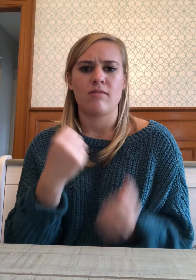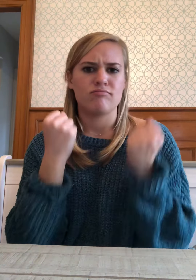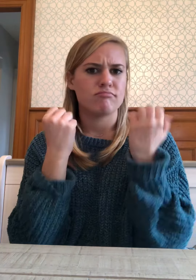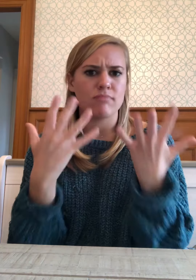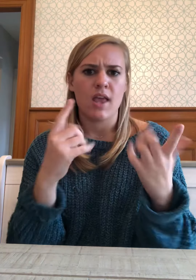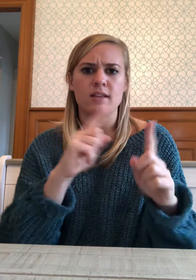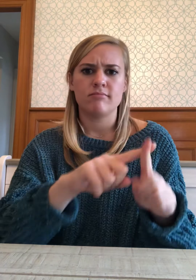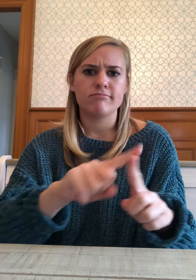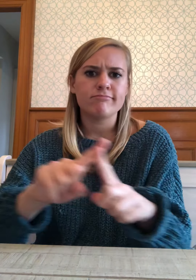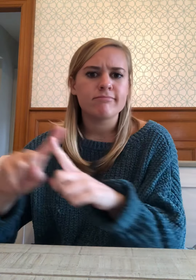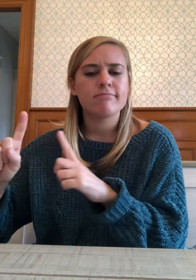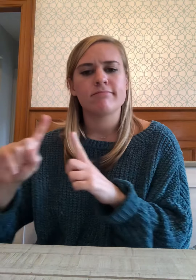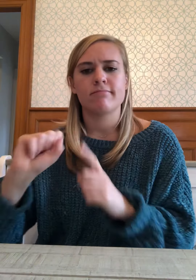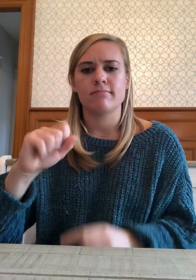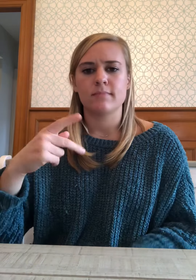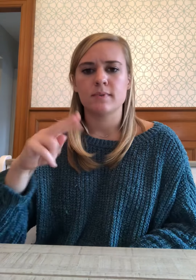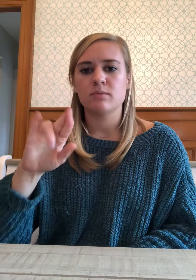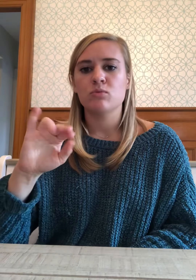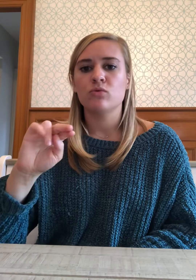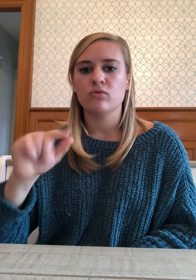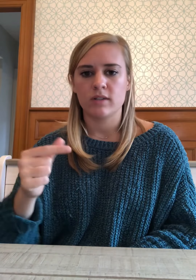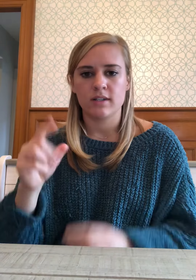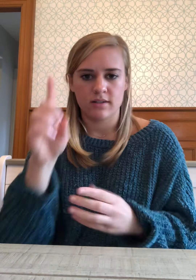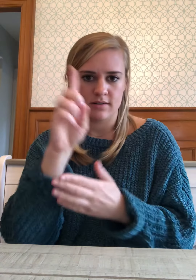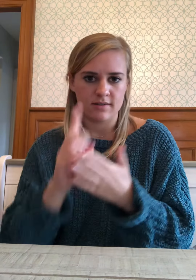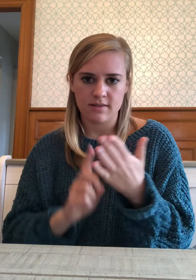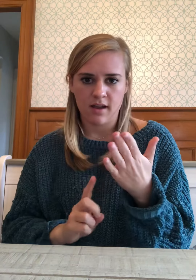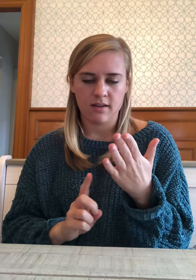different spring designs that are present